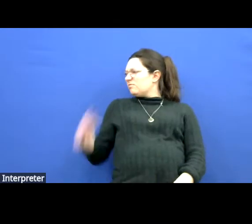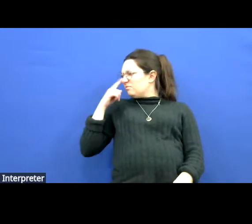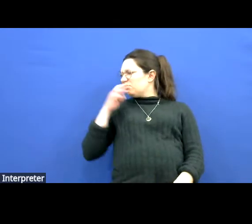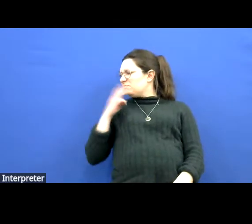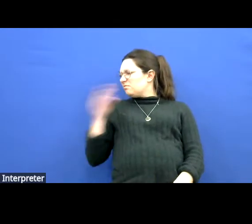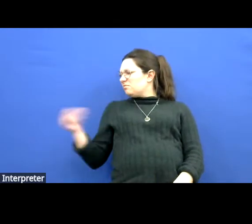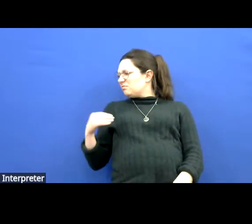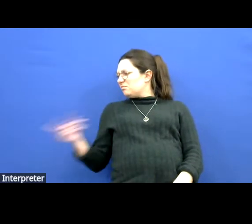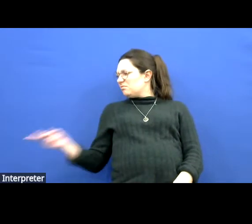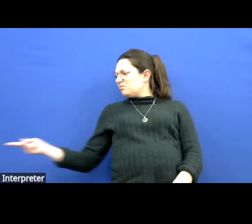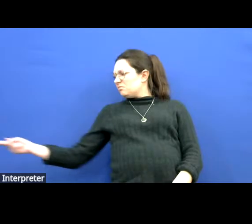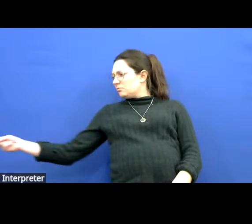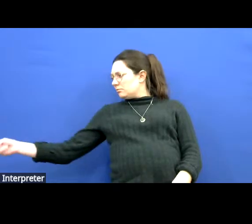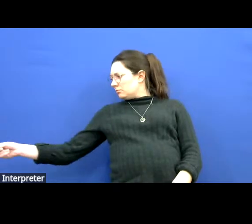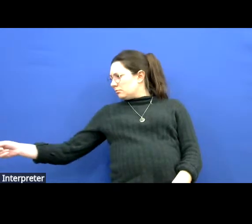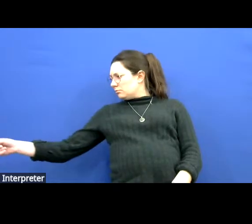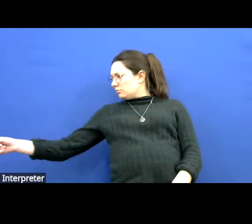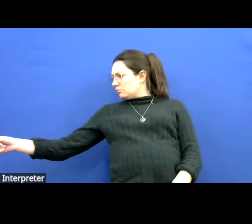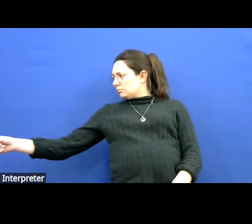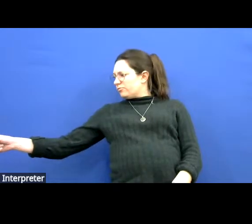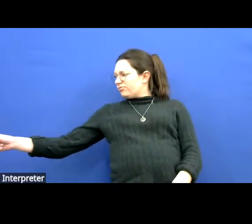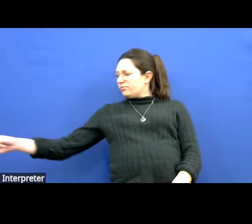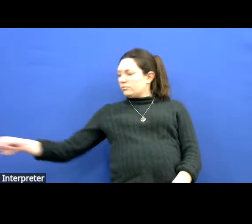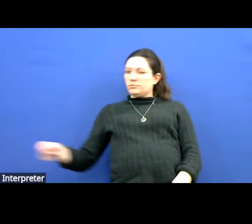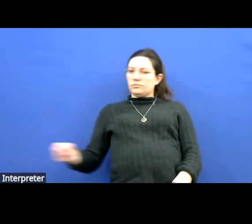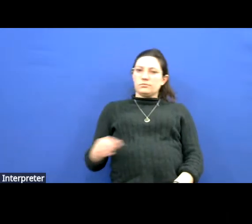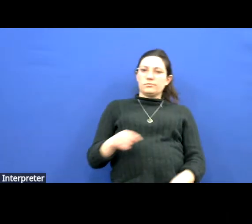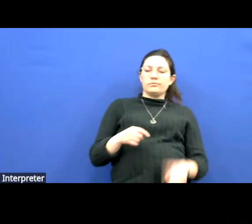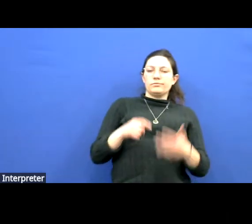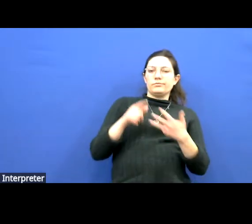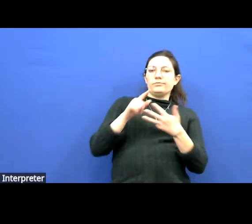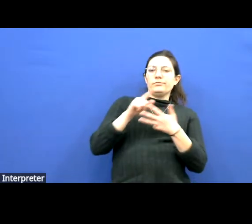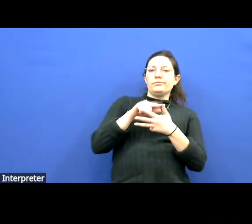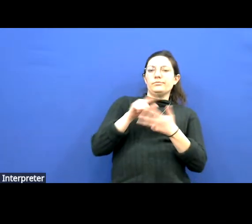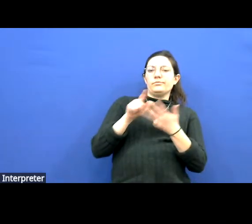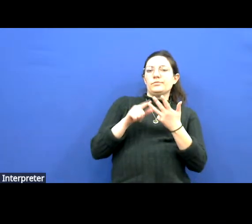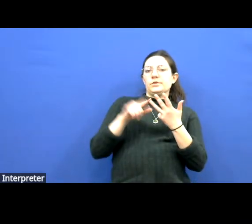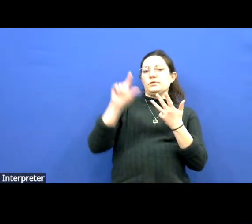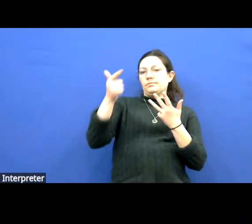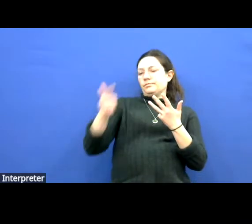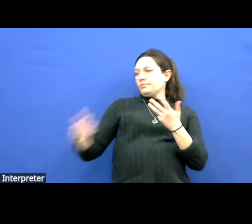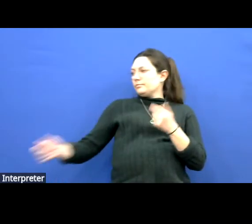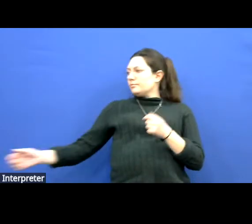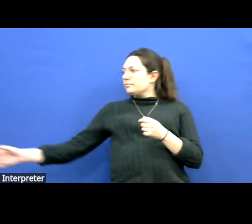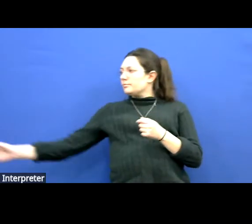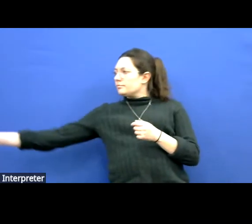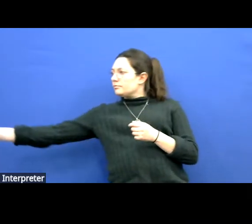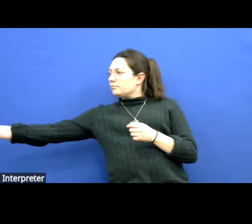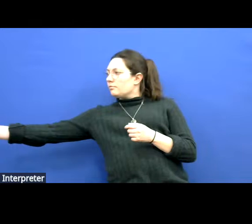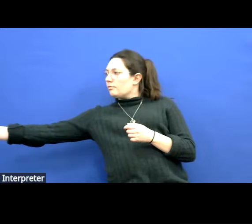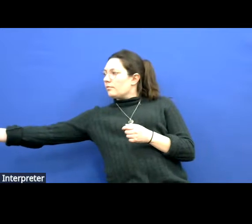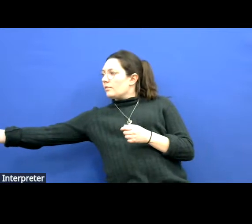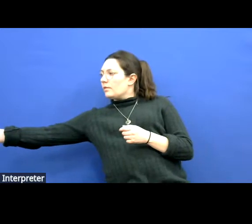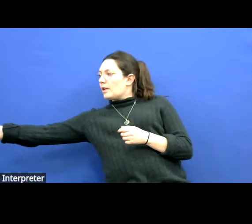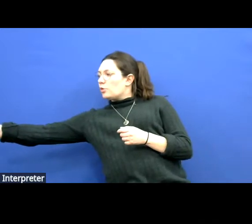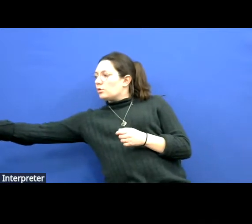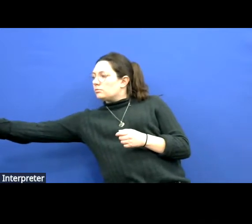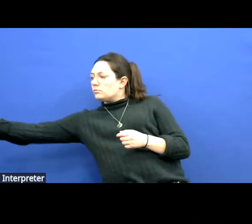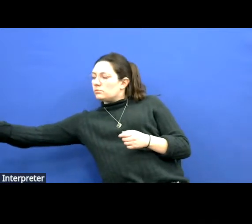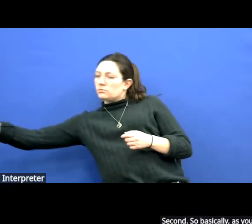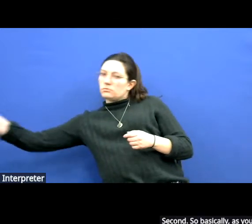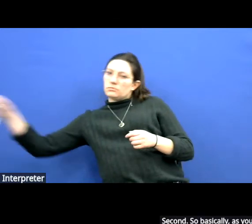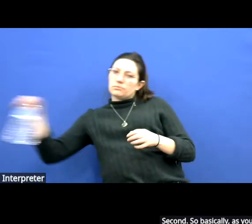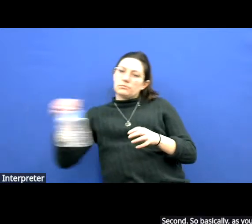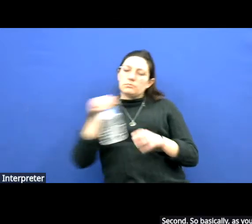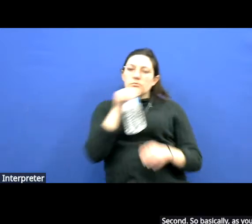Second. So basically, as you get near the end of the year, you make